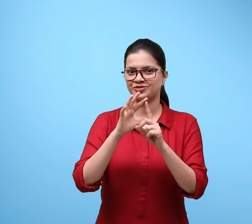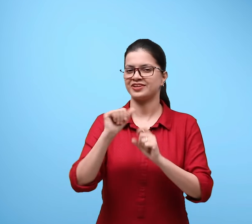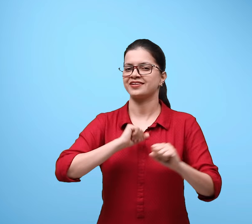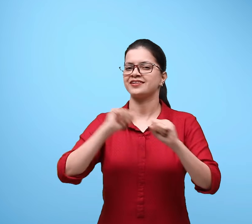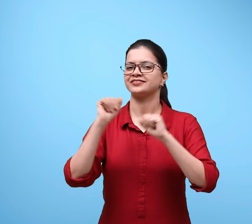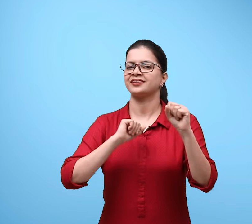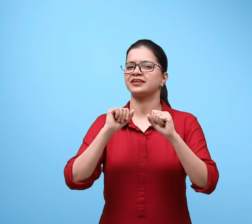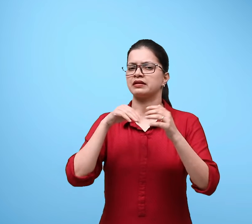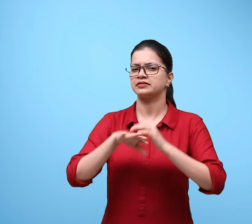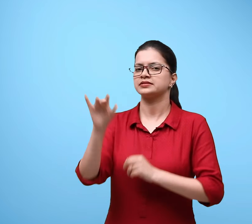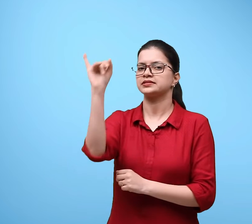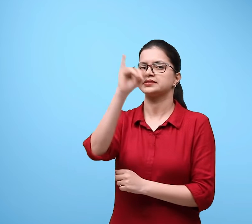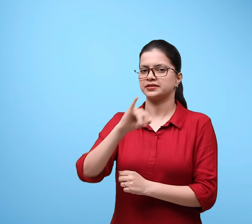Activity 6.